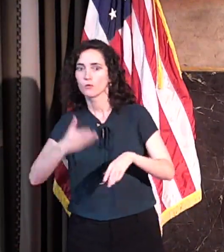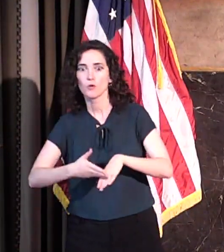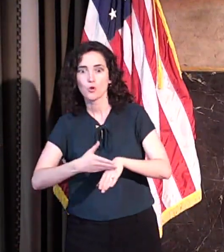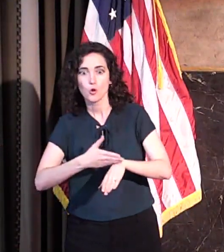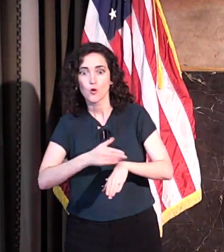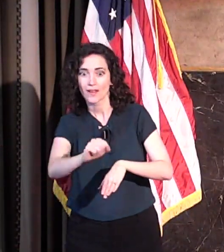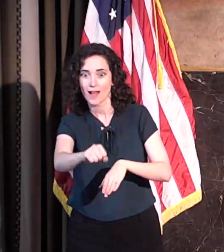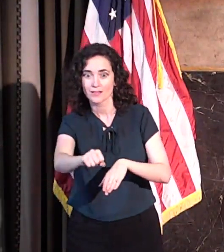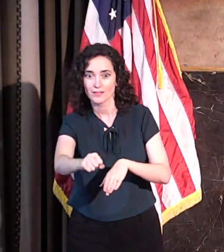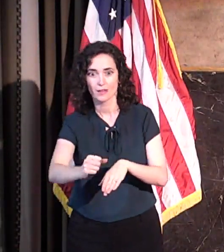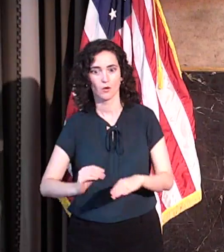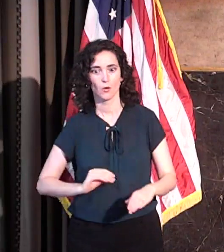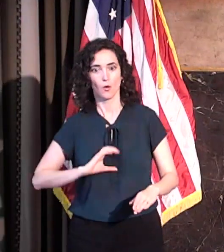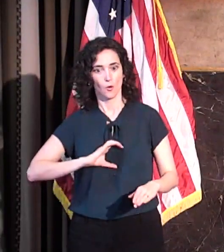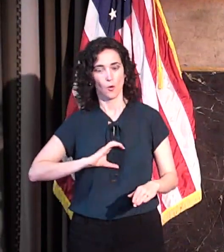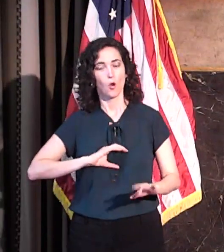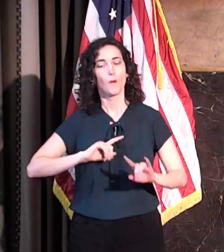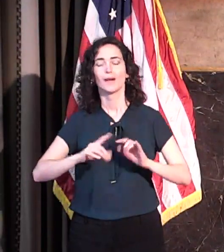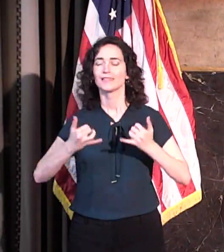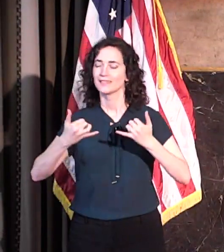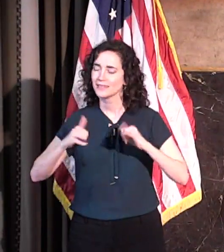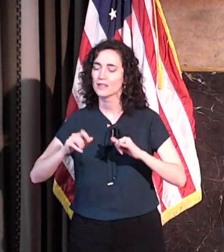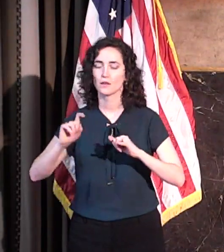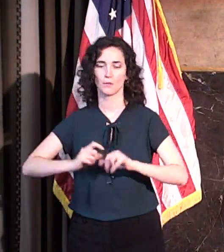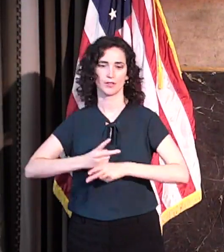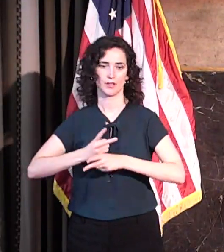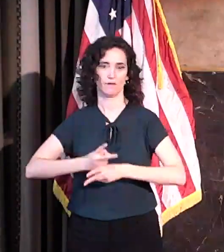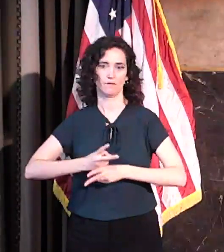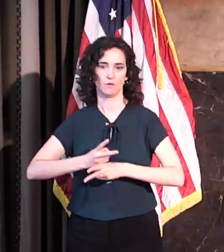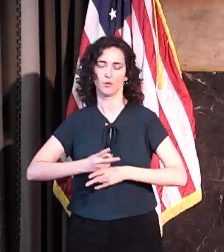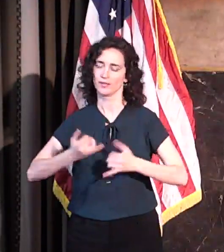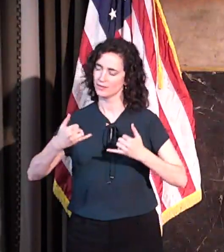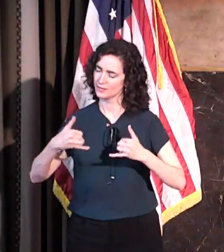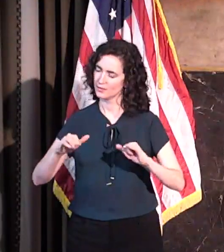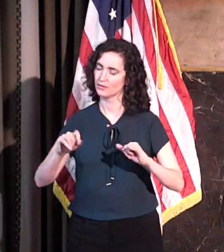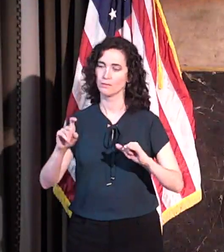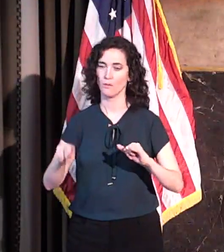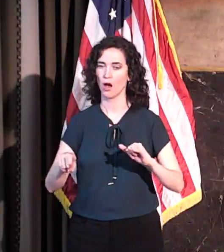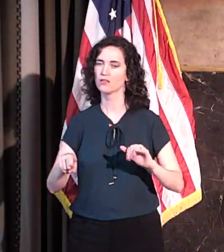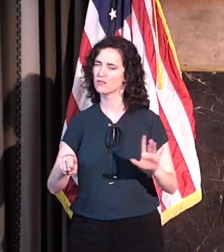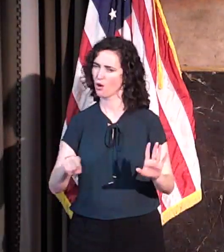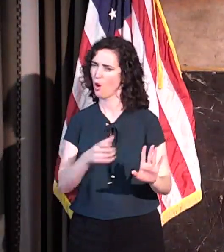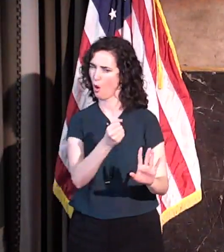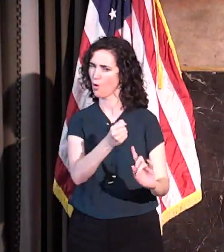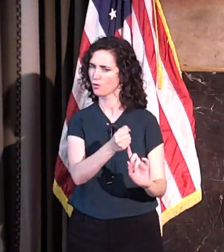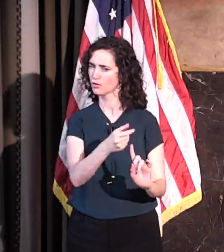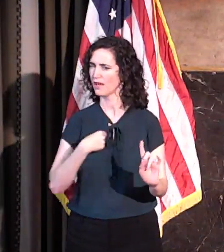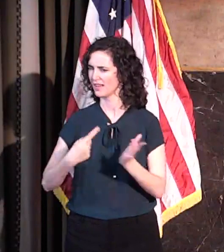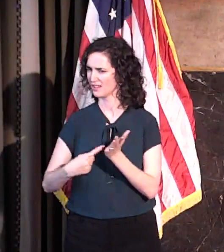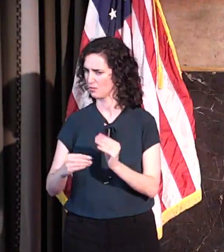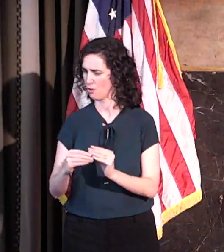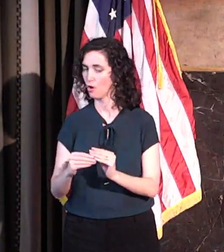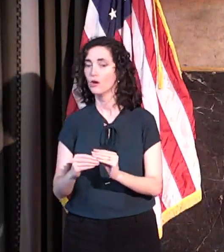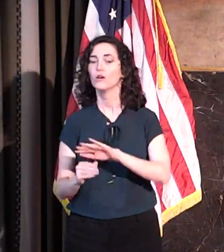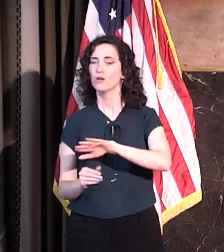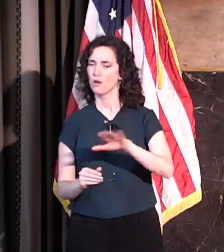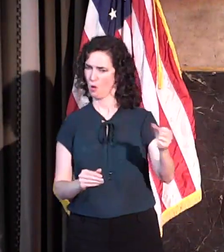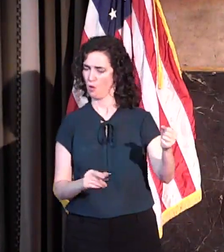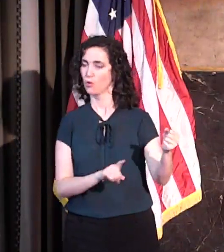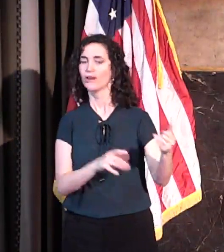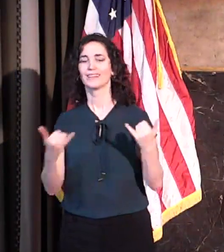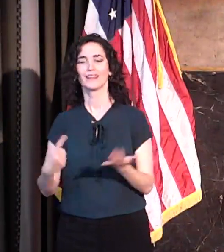good reason to be cautious. I'll get to that just in a moment. To talk a little bit about vaccines, as the governor